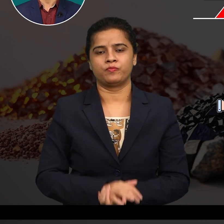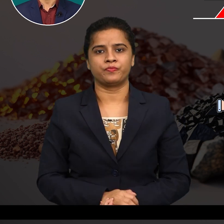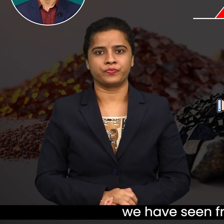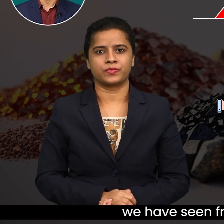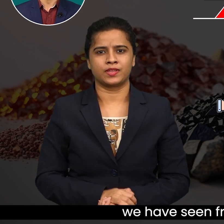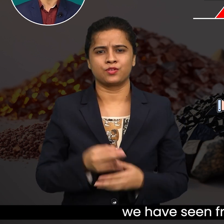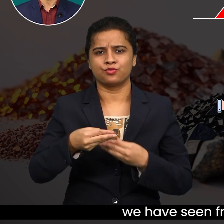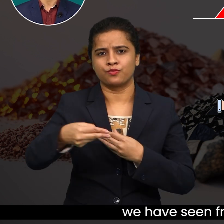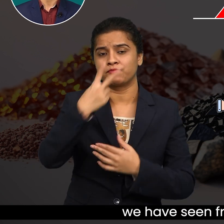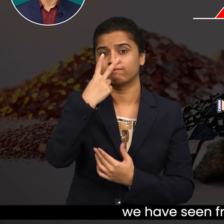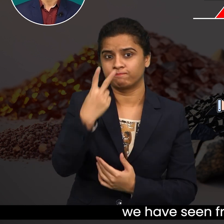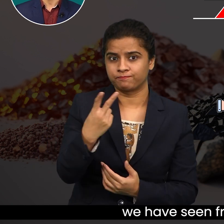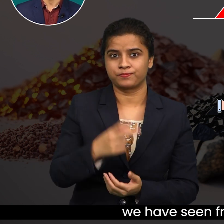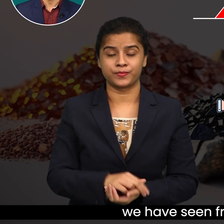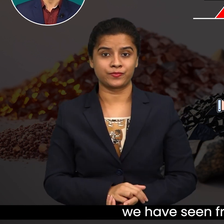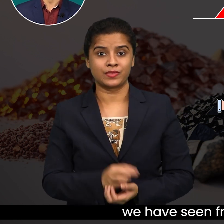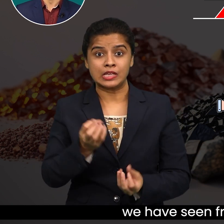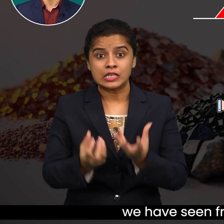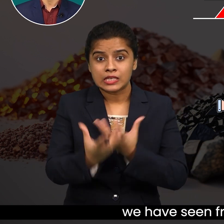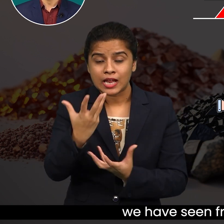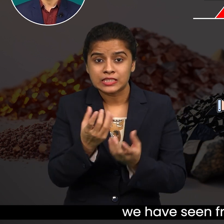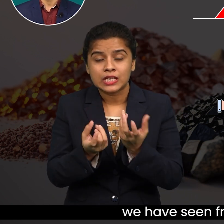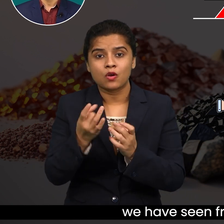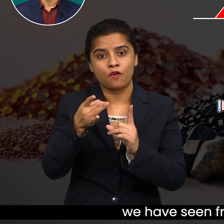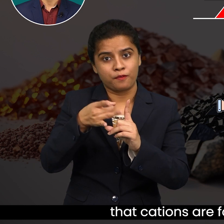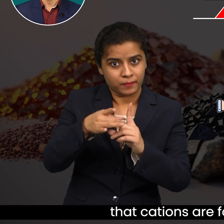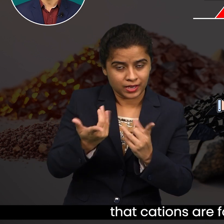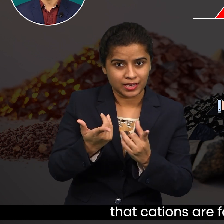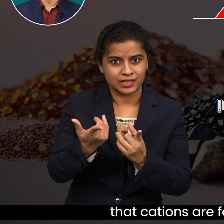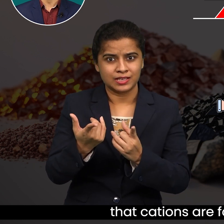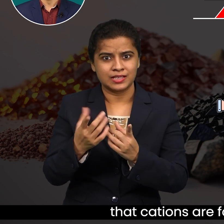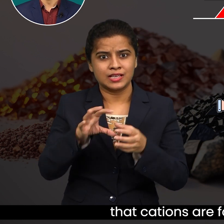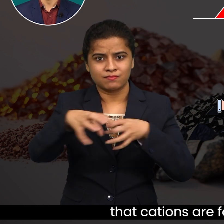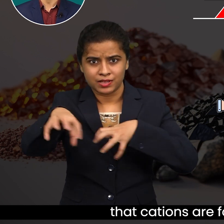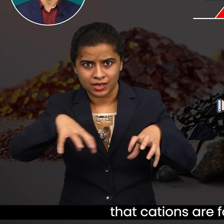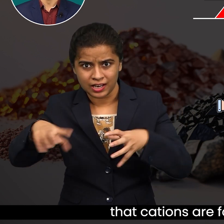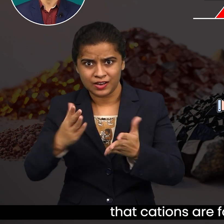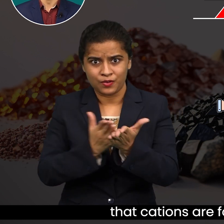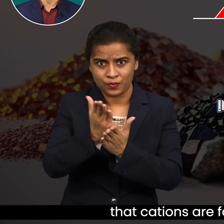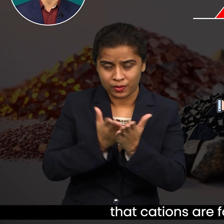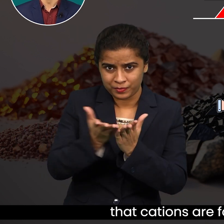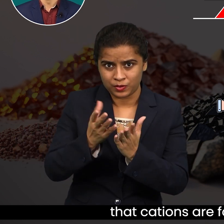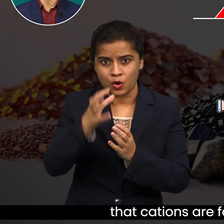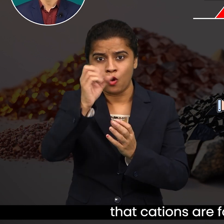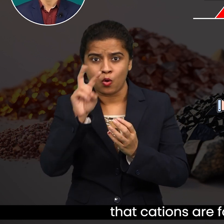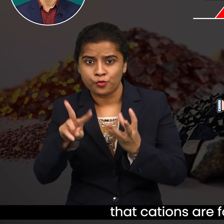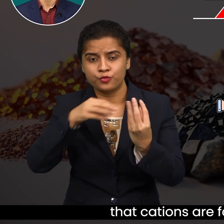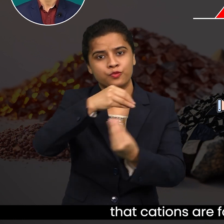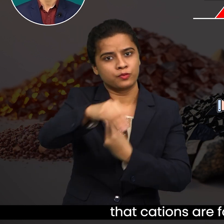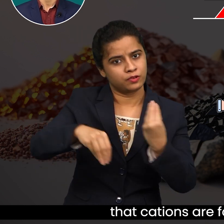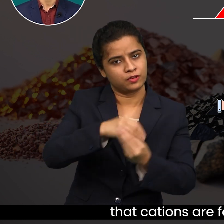So far, we have seen from the reactions of metals that cations are formed by oxidation of